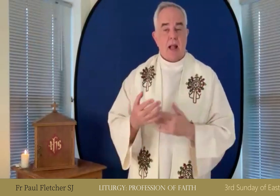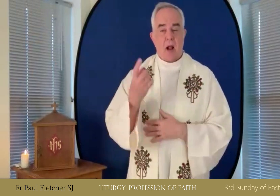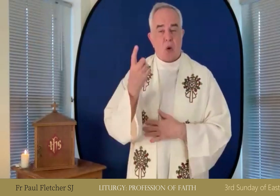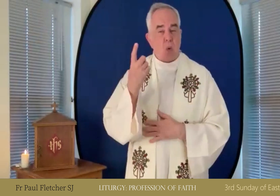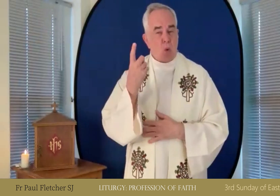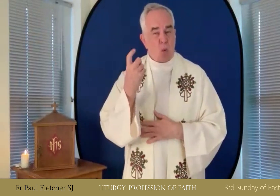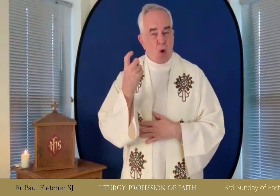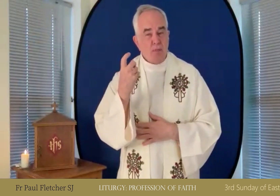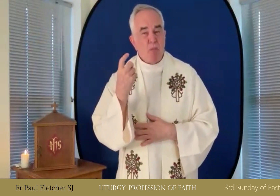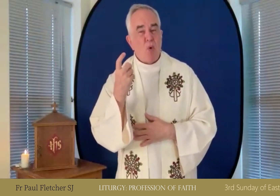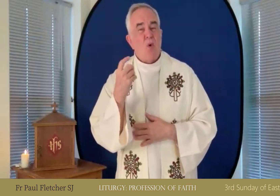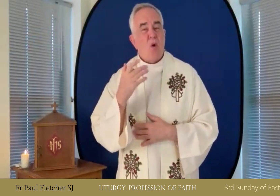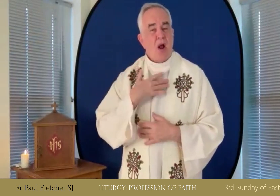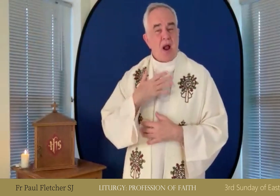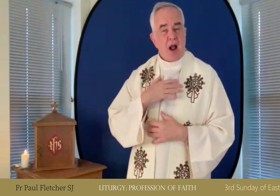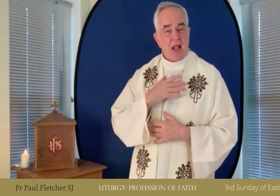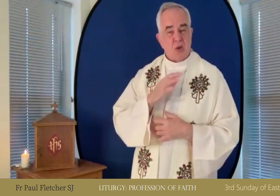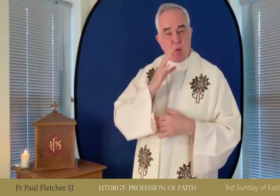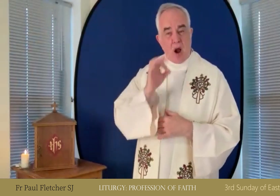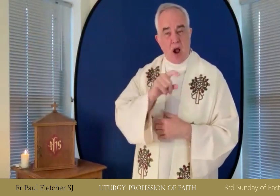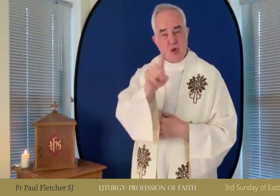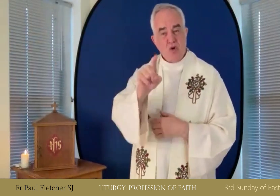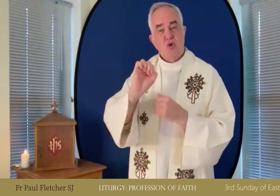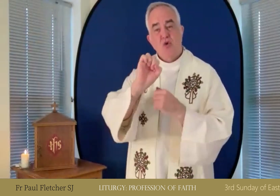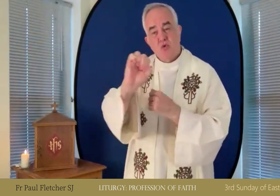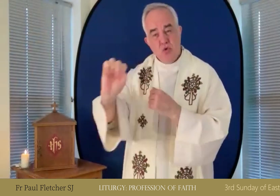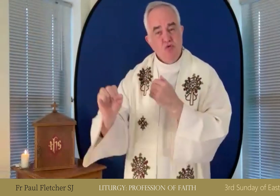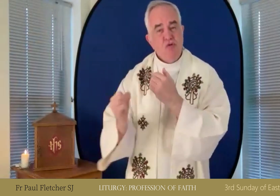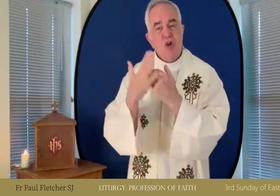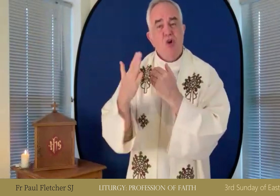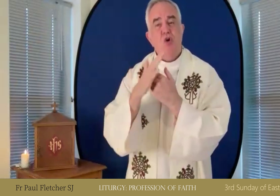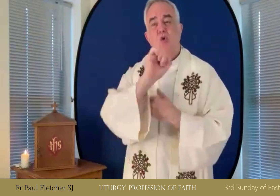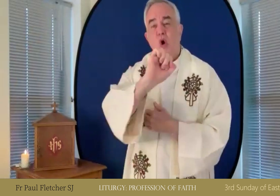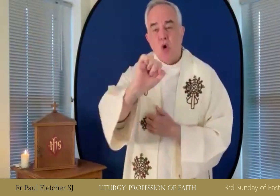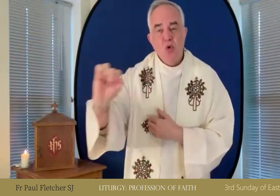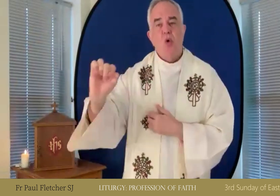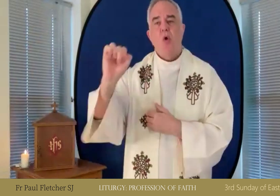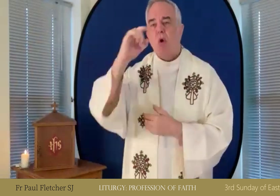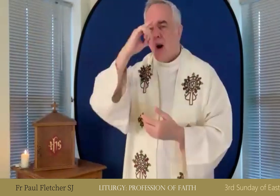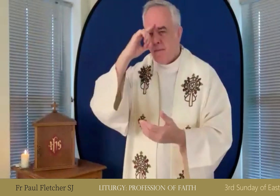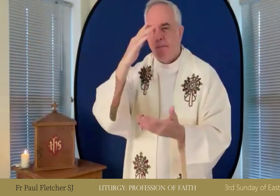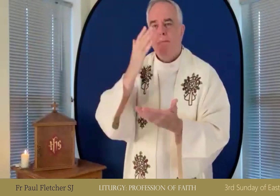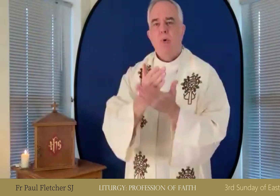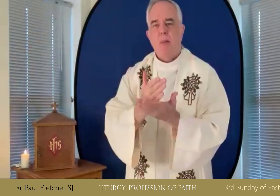Now, once more, I'd like to ask you to renew your